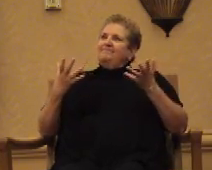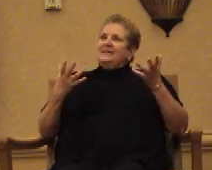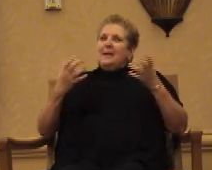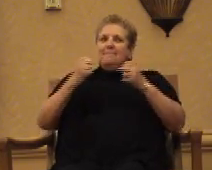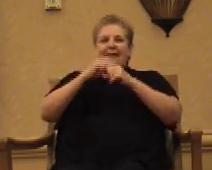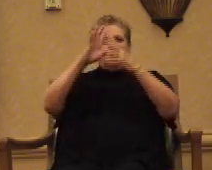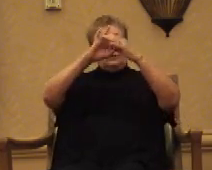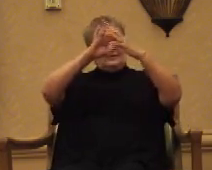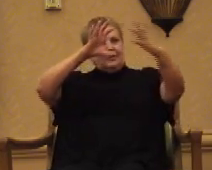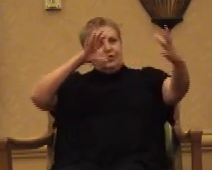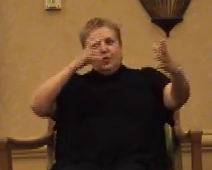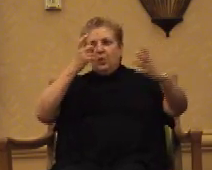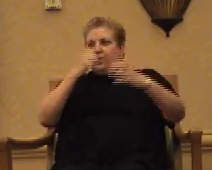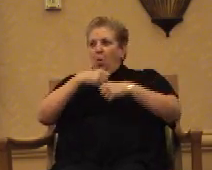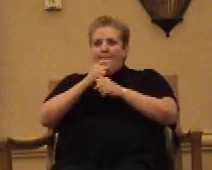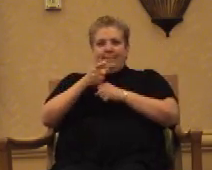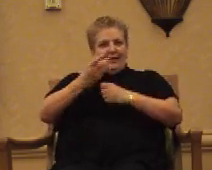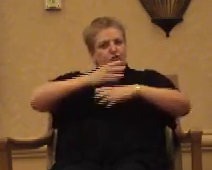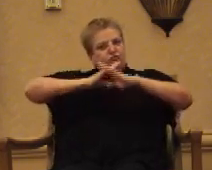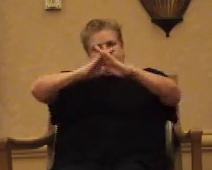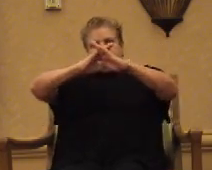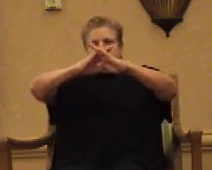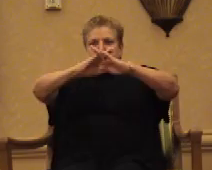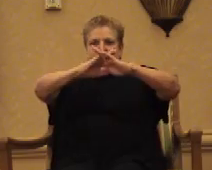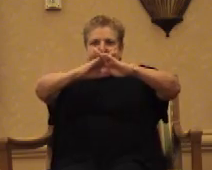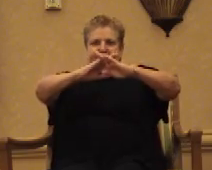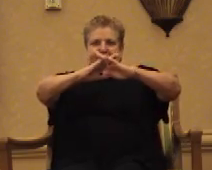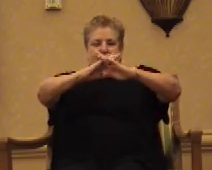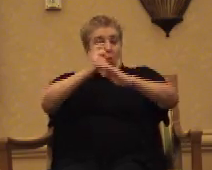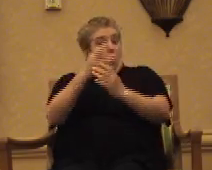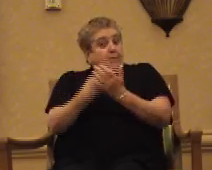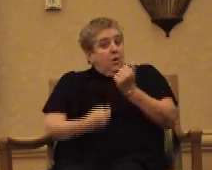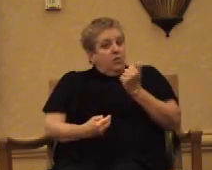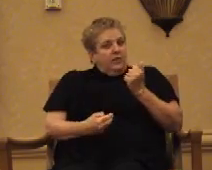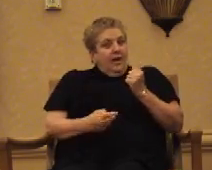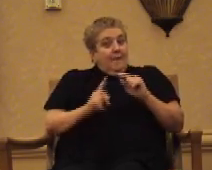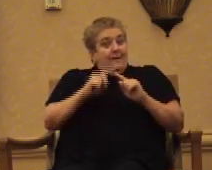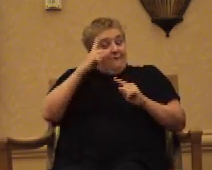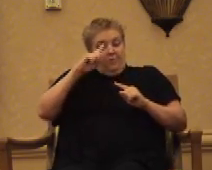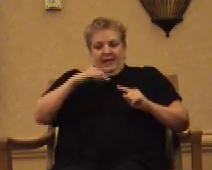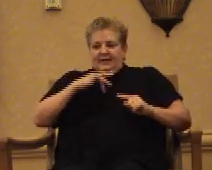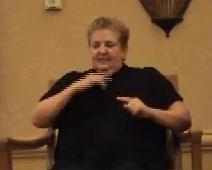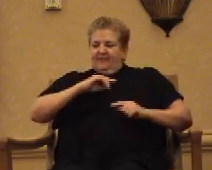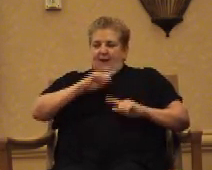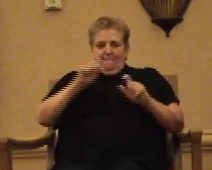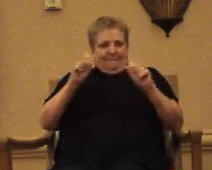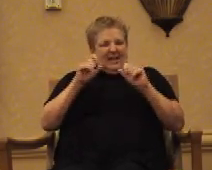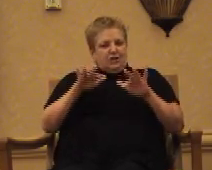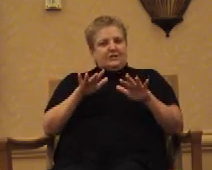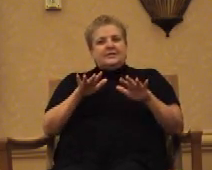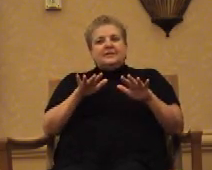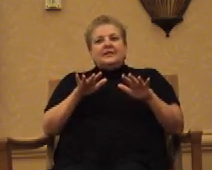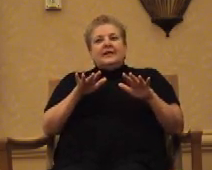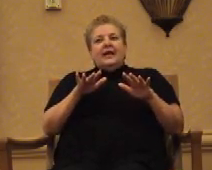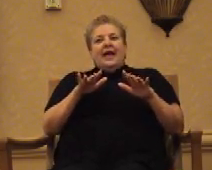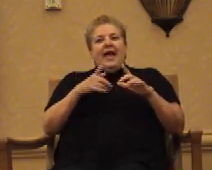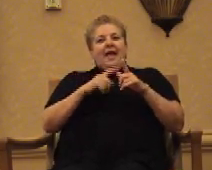me bulletproof or both, but it was magical for me from the get-go. We finished off, we kept drinking,